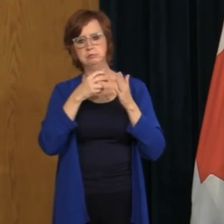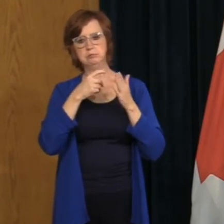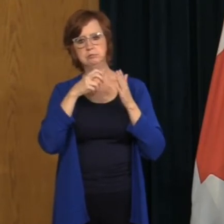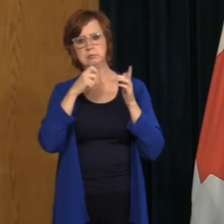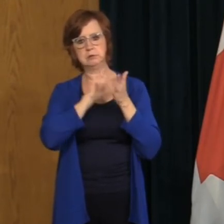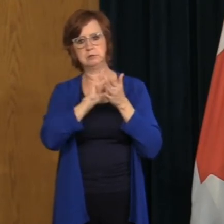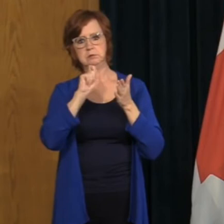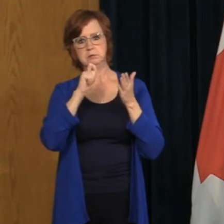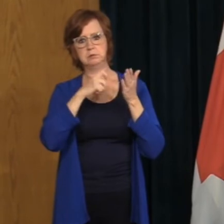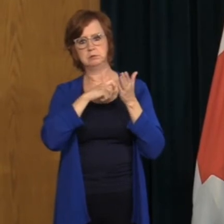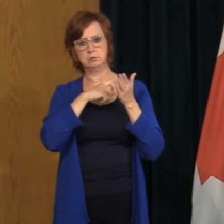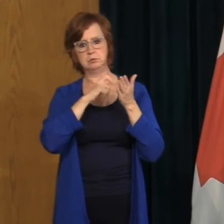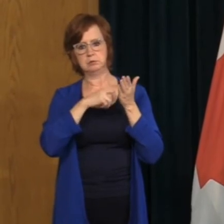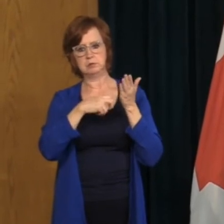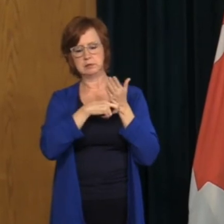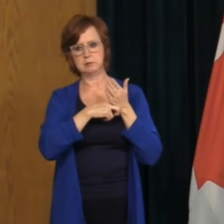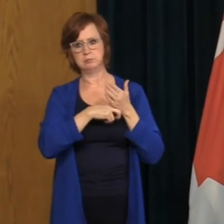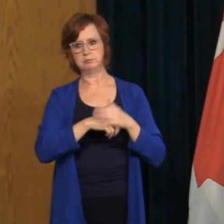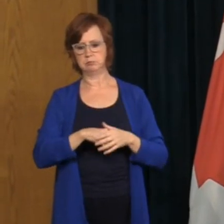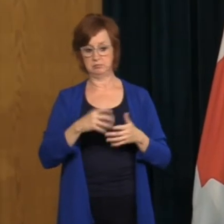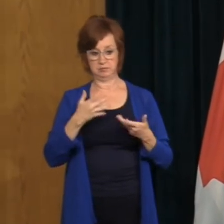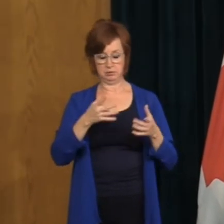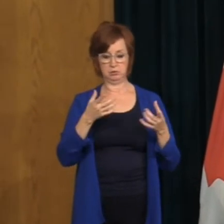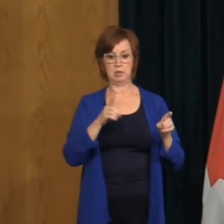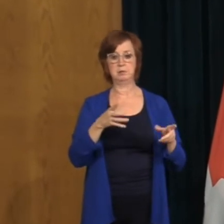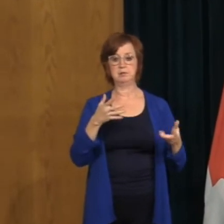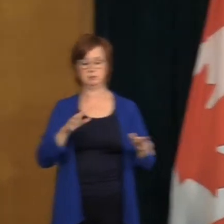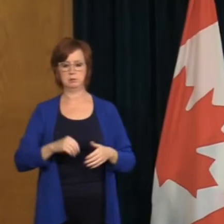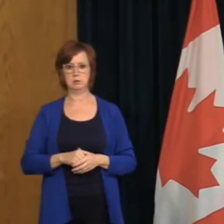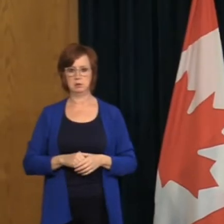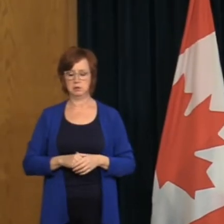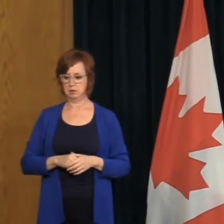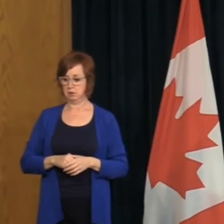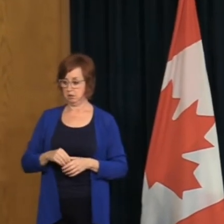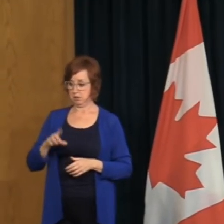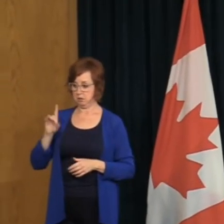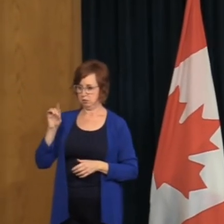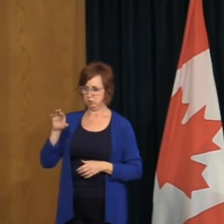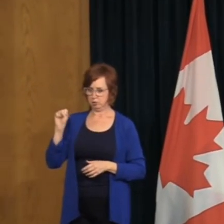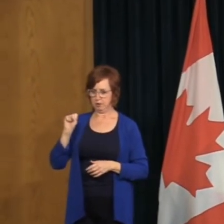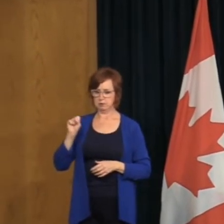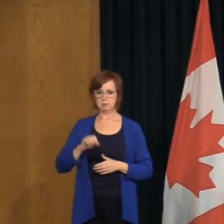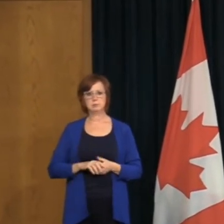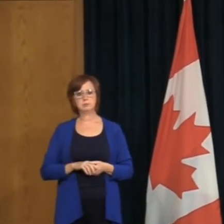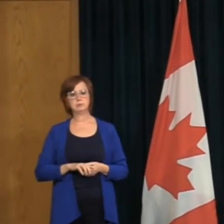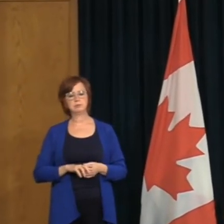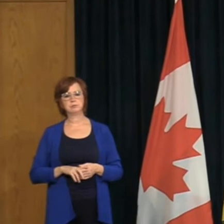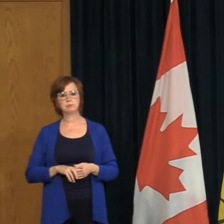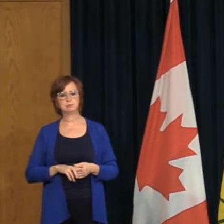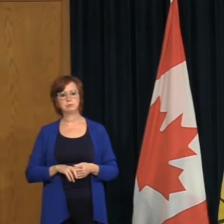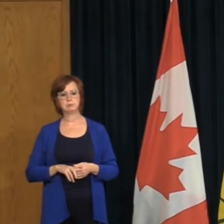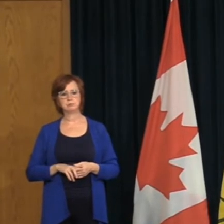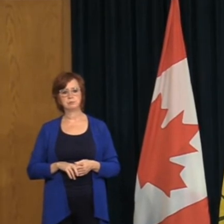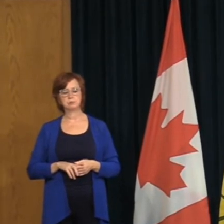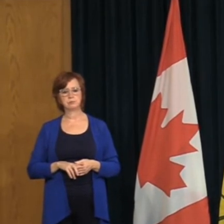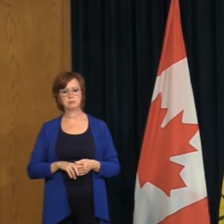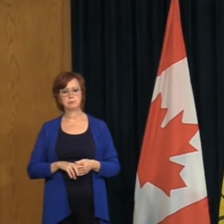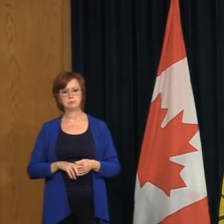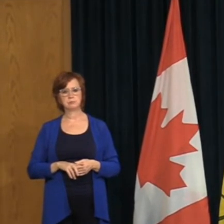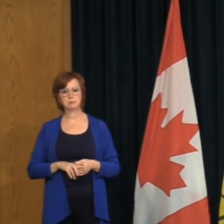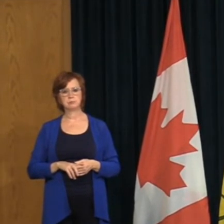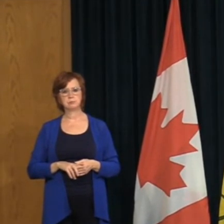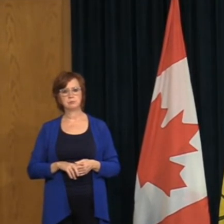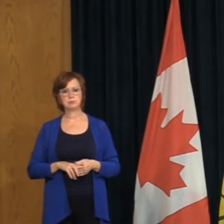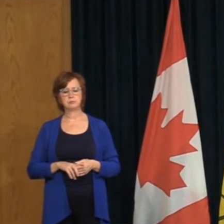cases. Anything else on that, Doctor? And I think, the local public inspectors and the local medical health